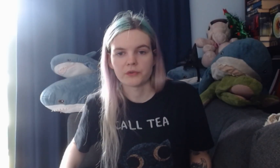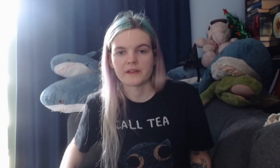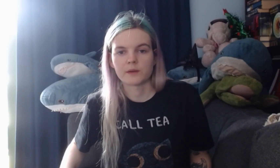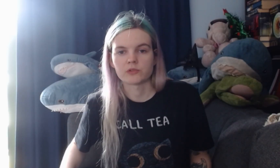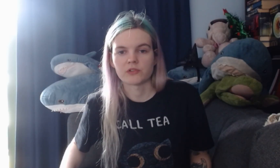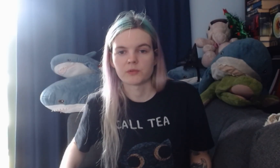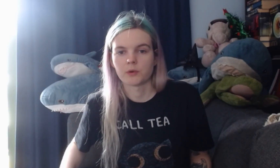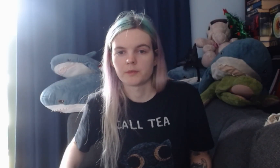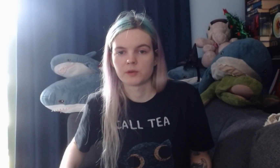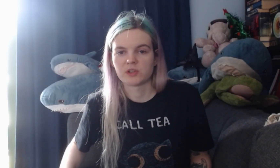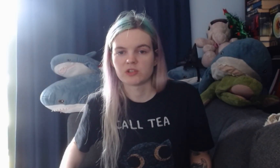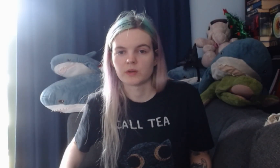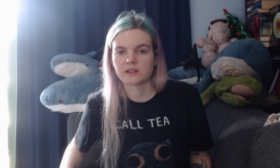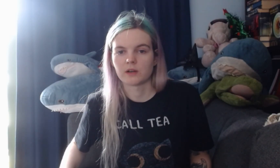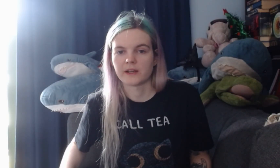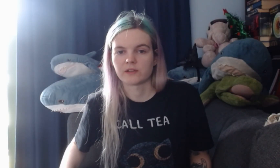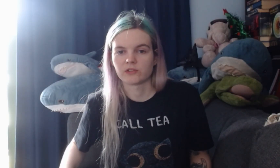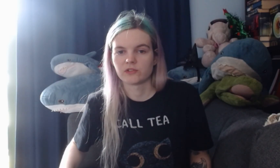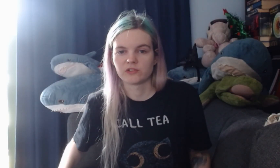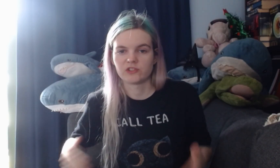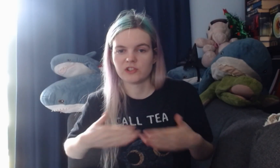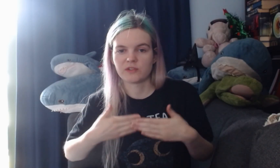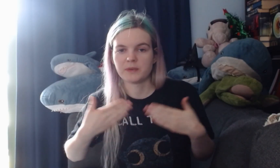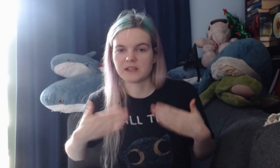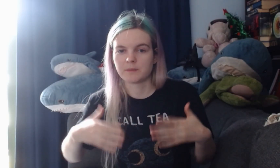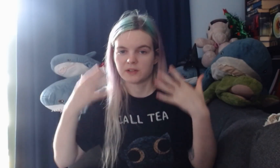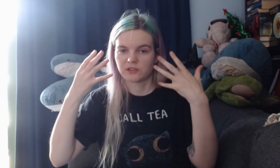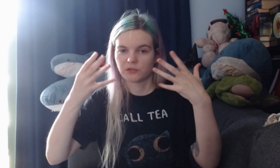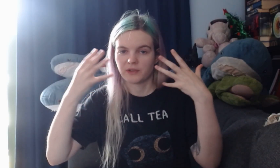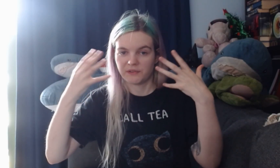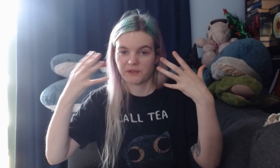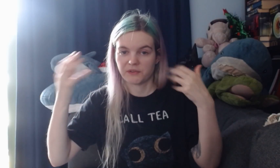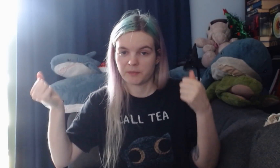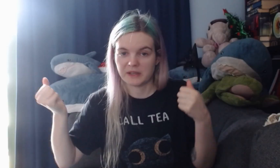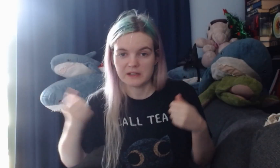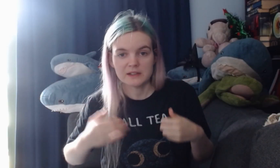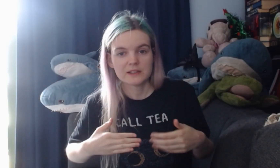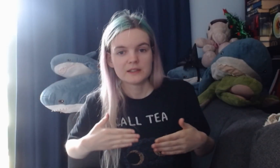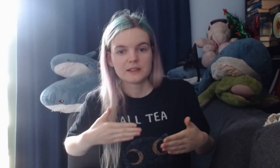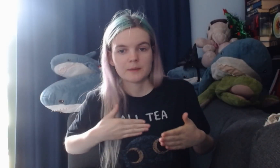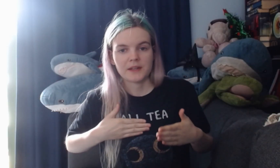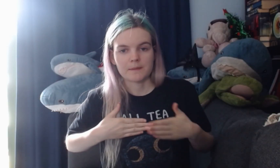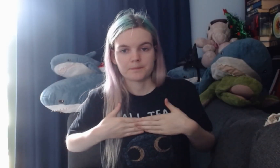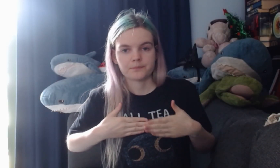language is probably cringing right now, like she is speaking but her face doesn't speak. But yeah.